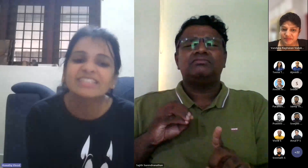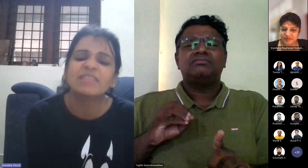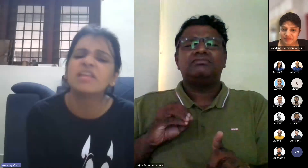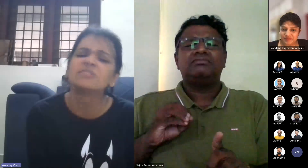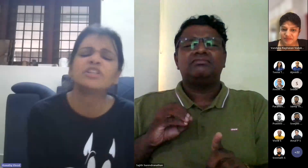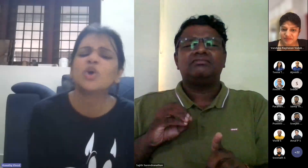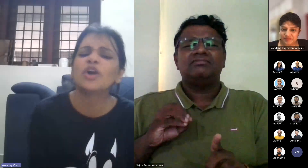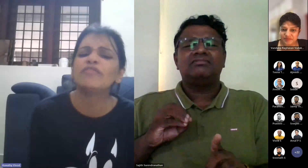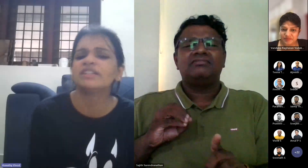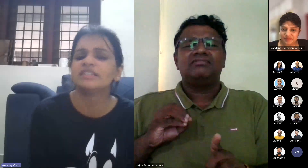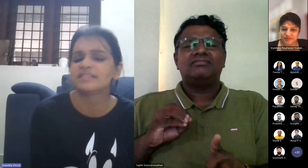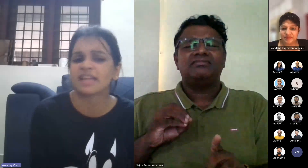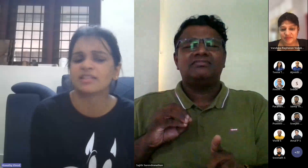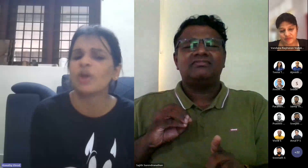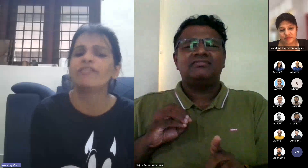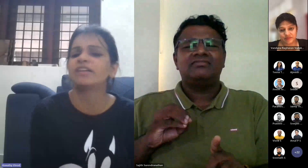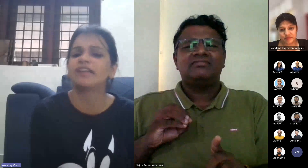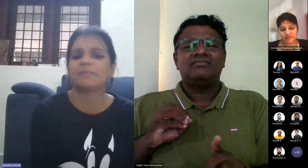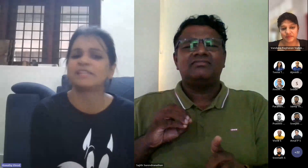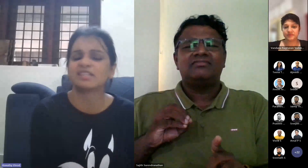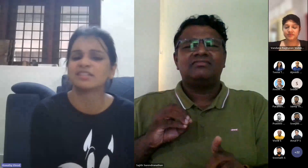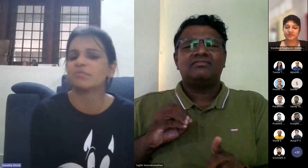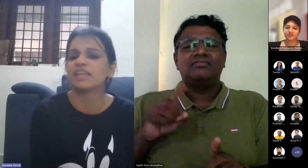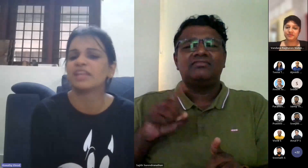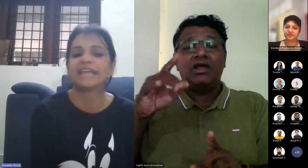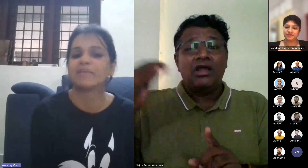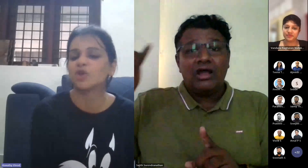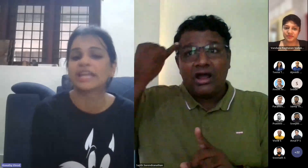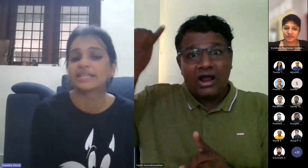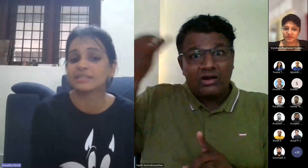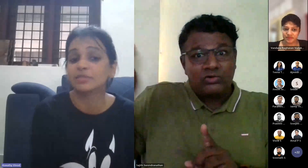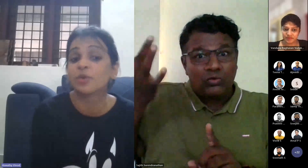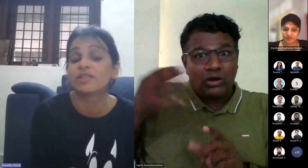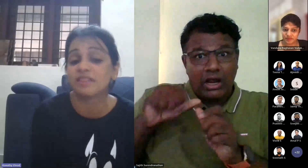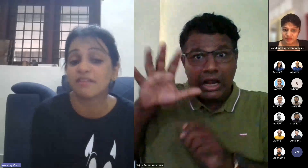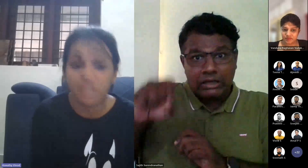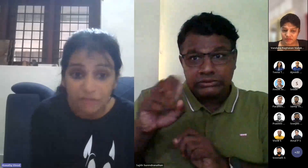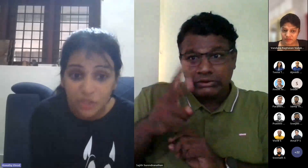It's extremely accessible, but a lot of other designs, a lot of other applications are many a times not accessible to us deaf